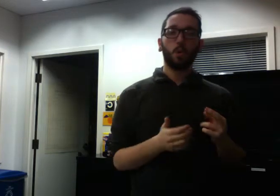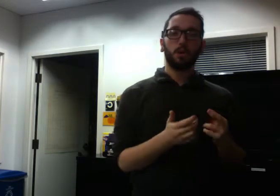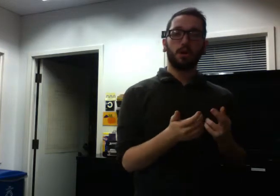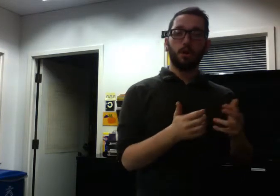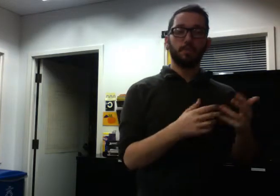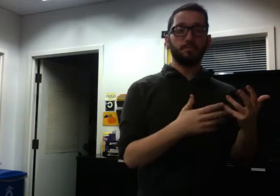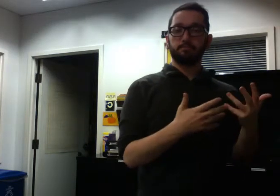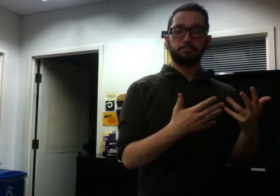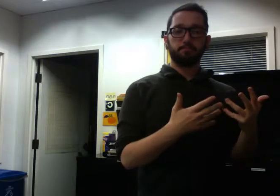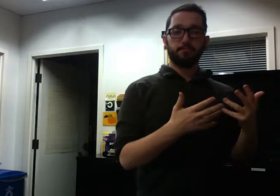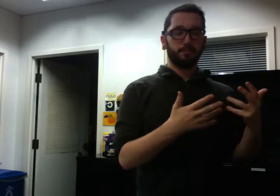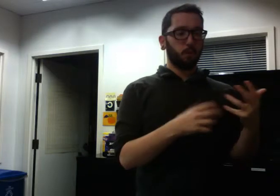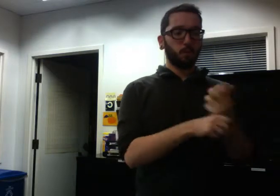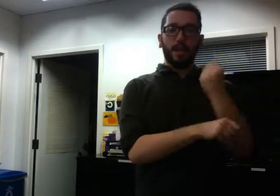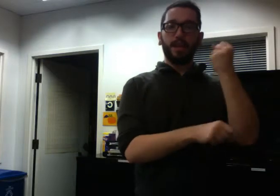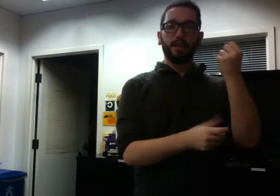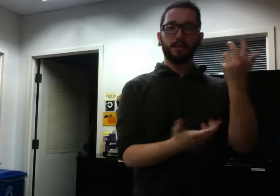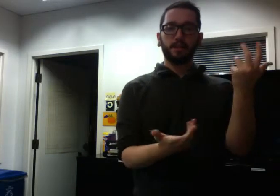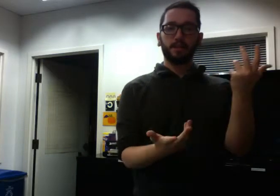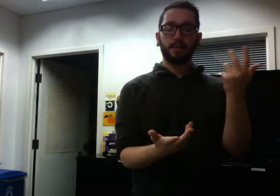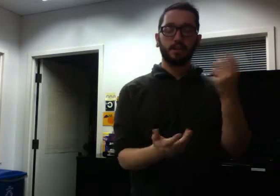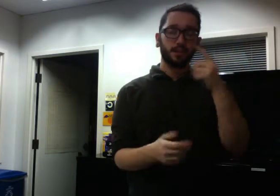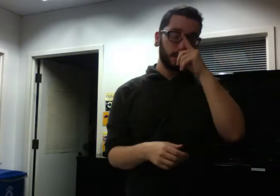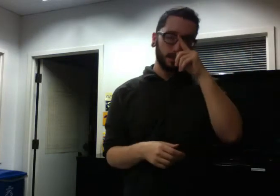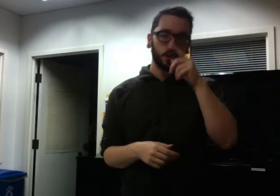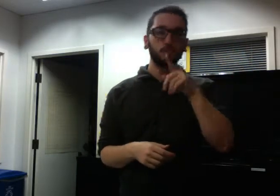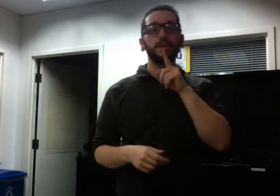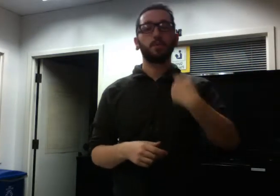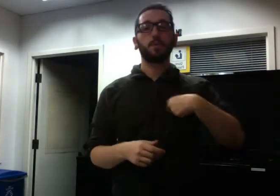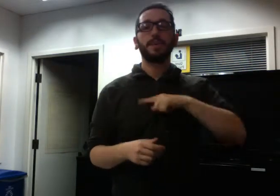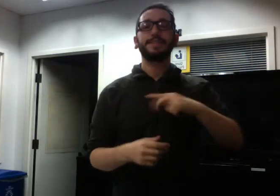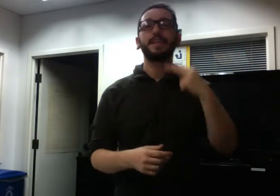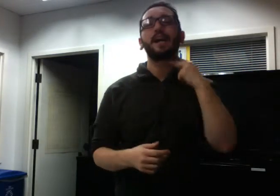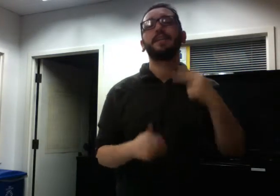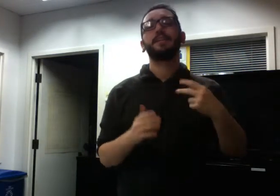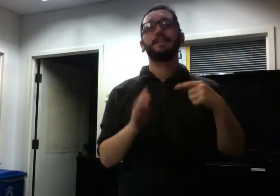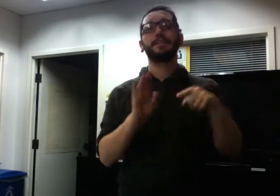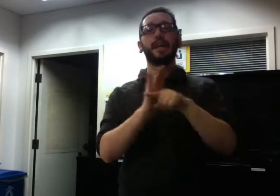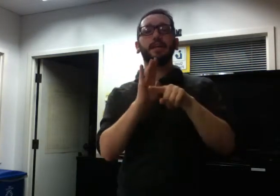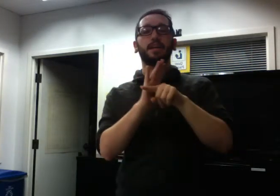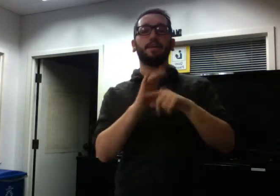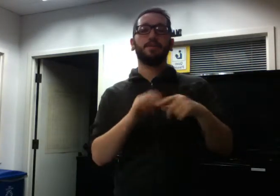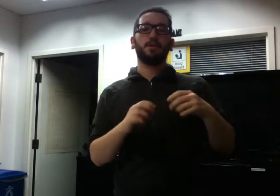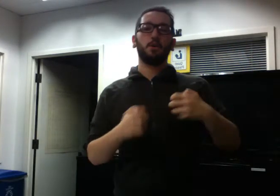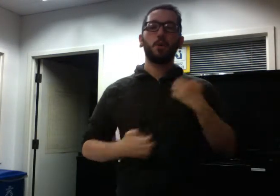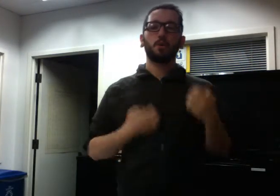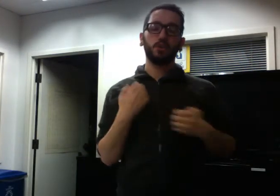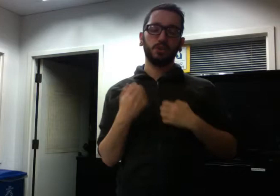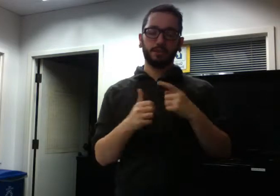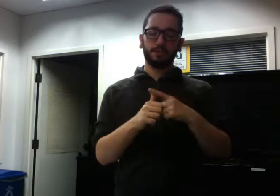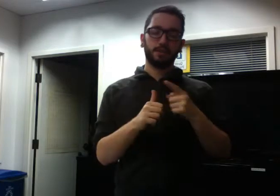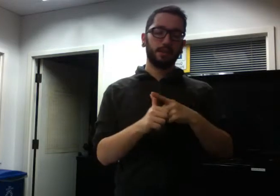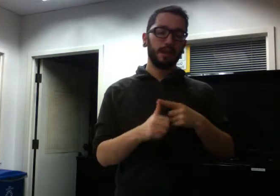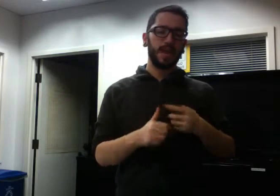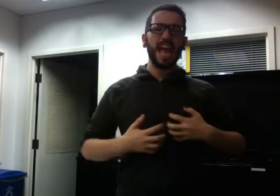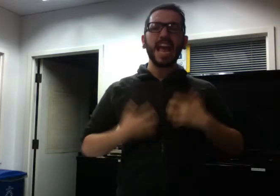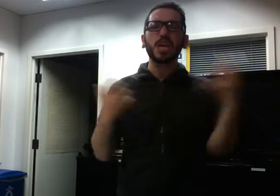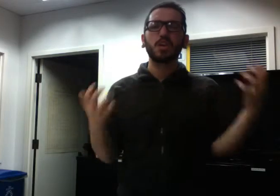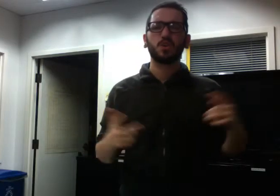negative emotions, such as anger, depression, anxiety, to name a few. It's important to recognize that